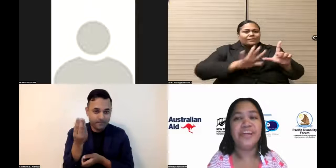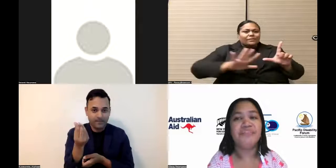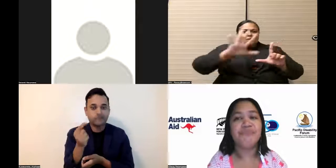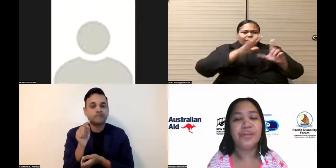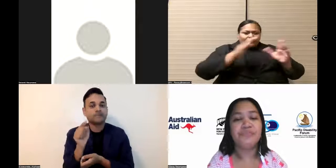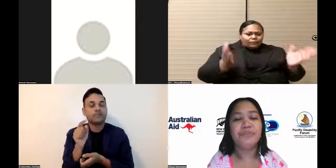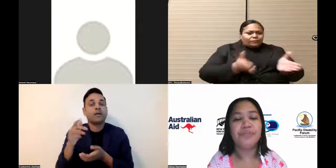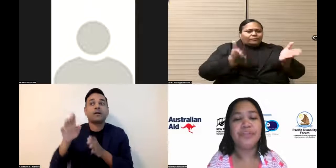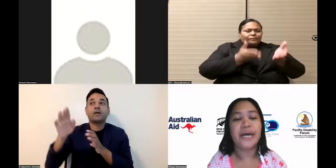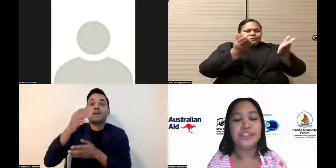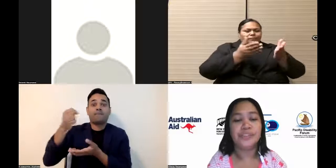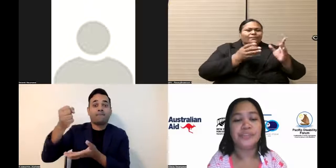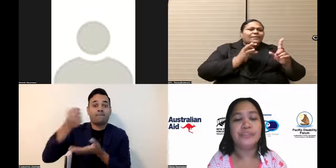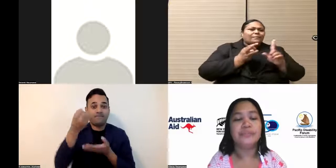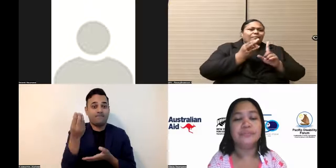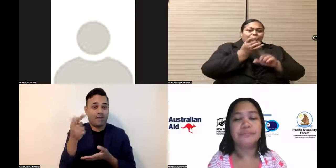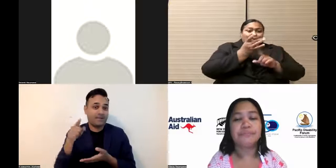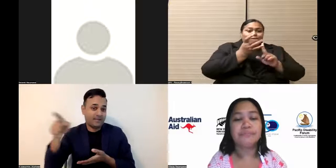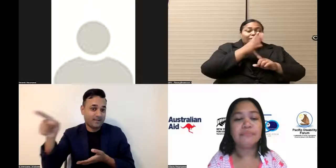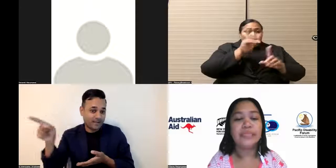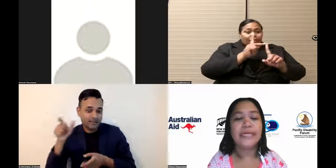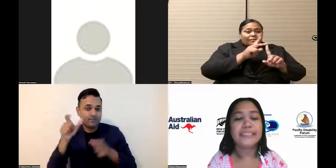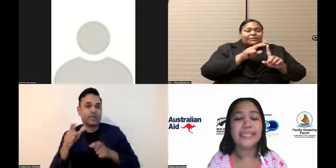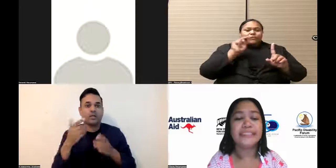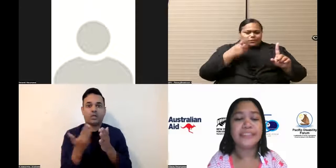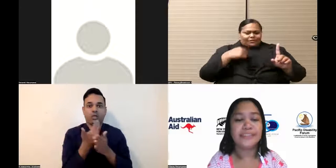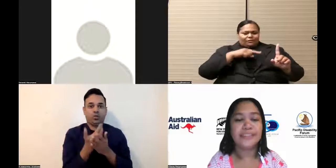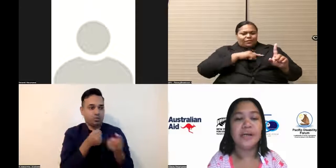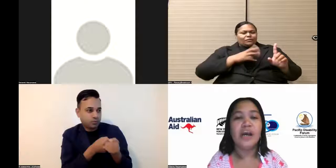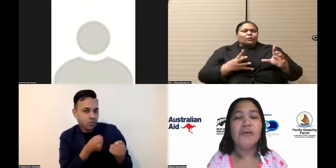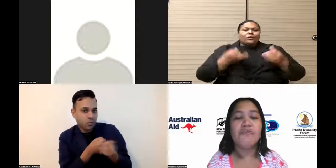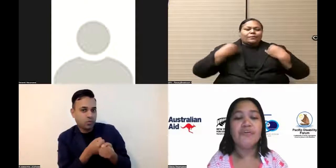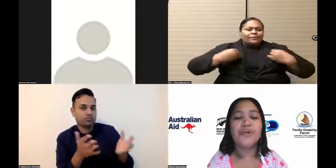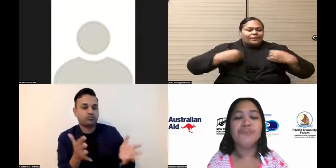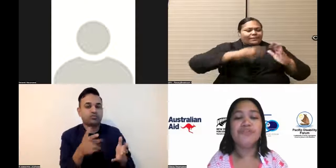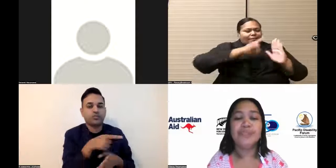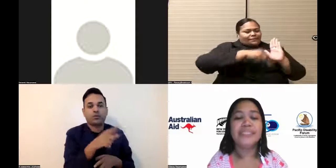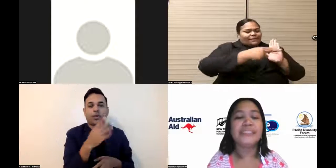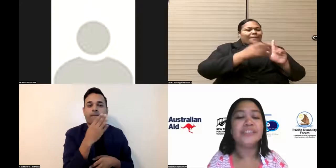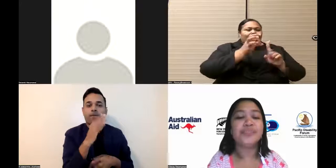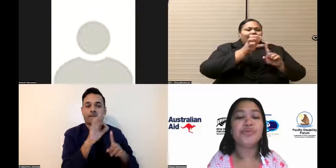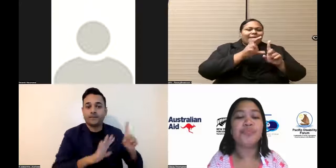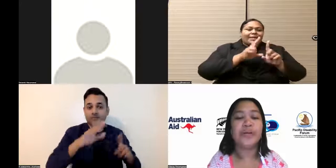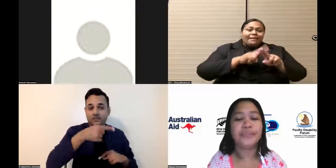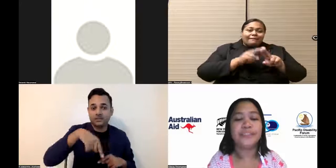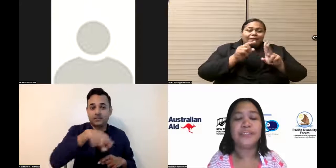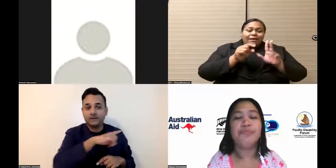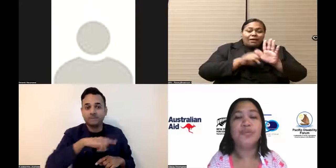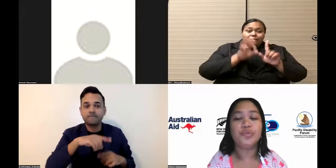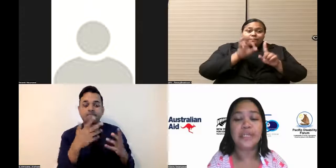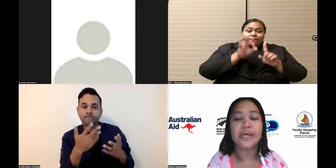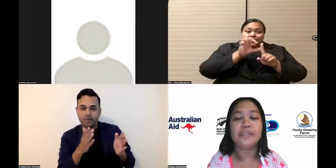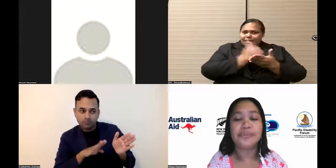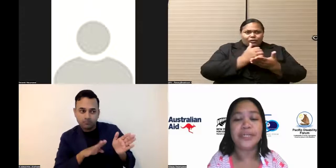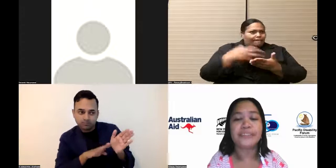CRPD and PFRPD actions. Excellencies, Forward movement is not true progress if